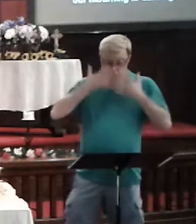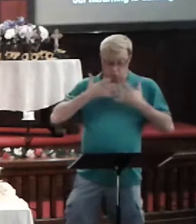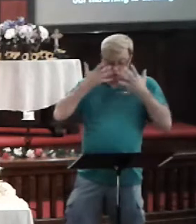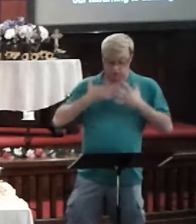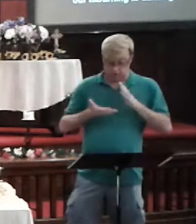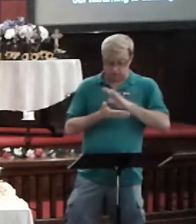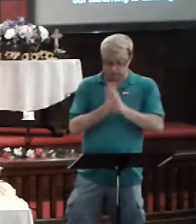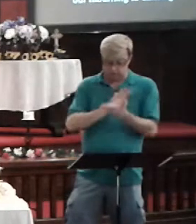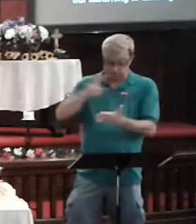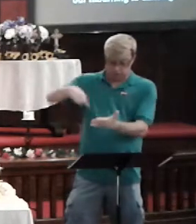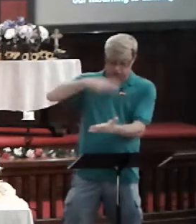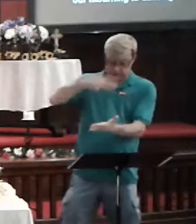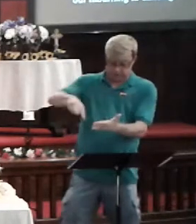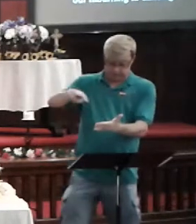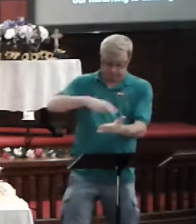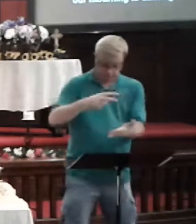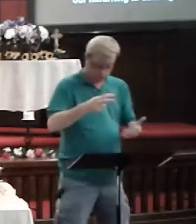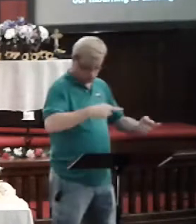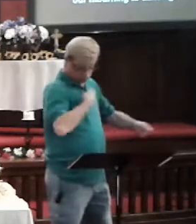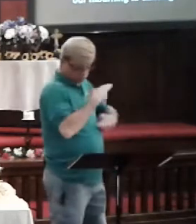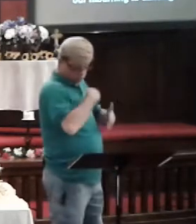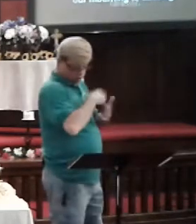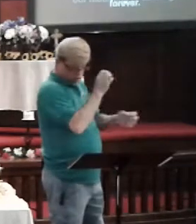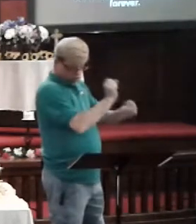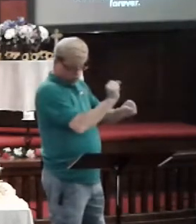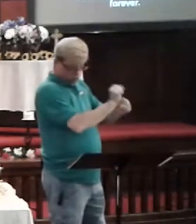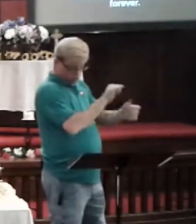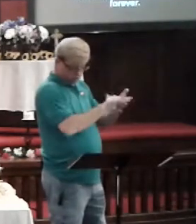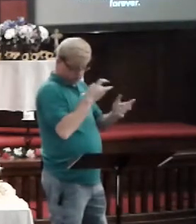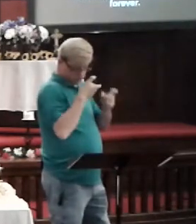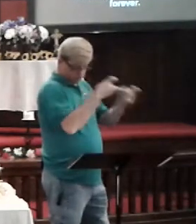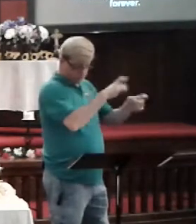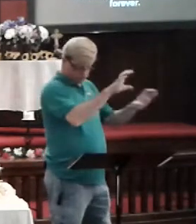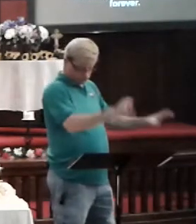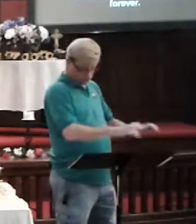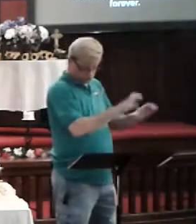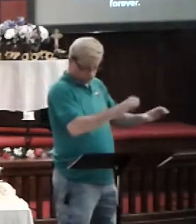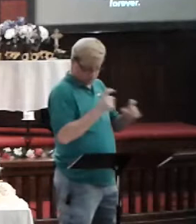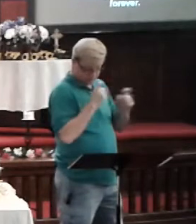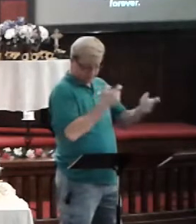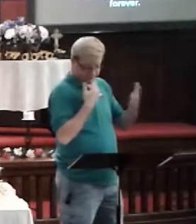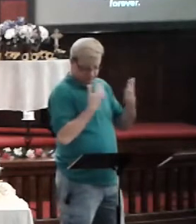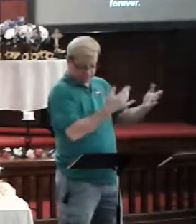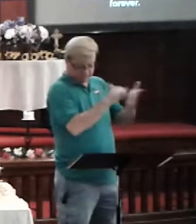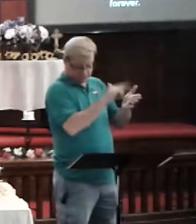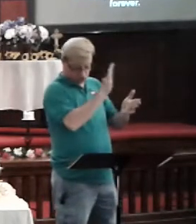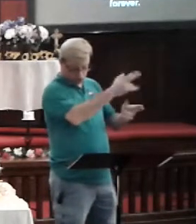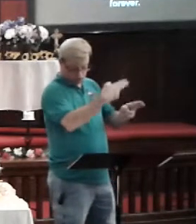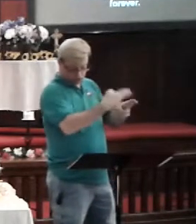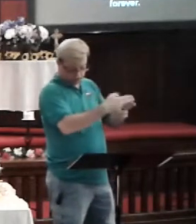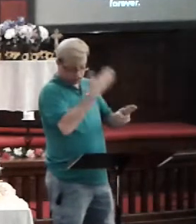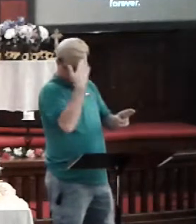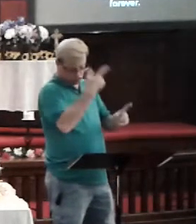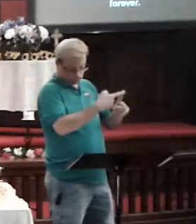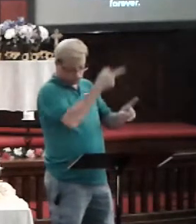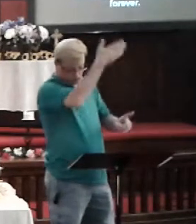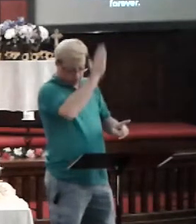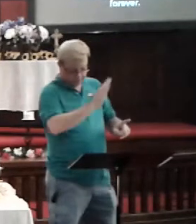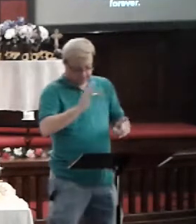to dancing. Rejoice in the work you are given to do. Give thanks that your names are known to